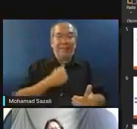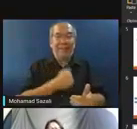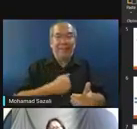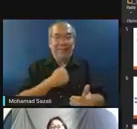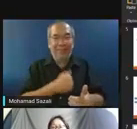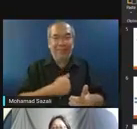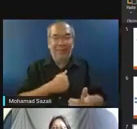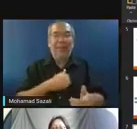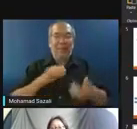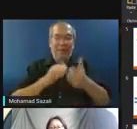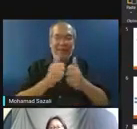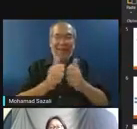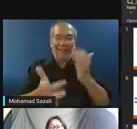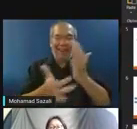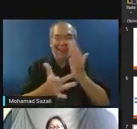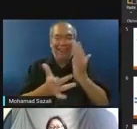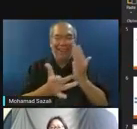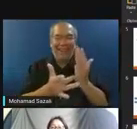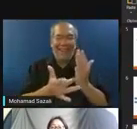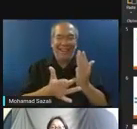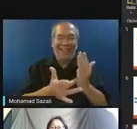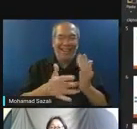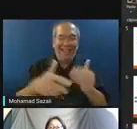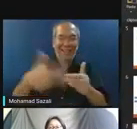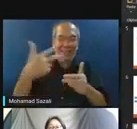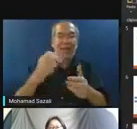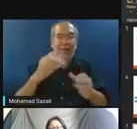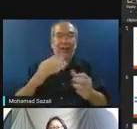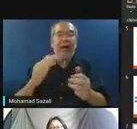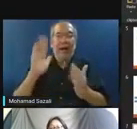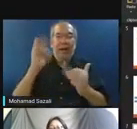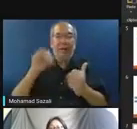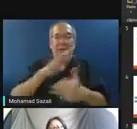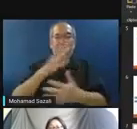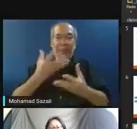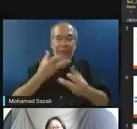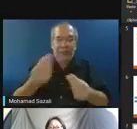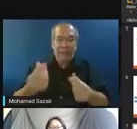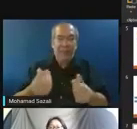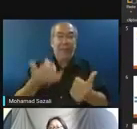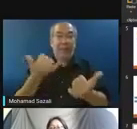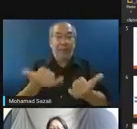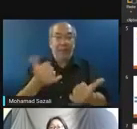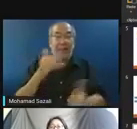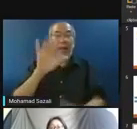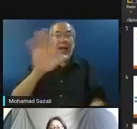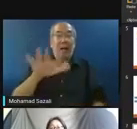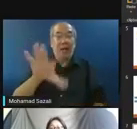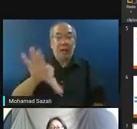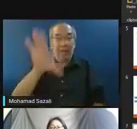Okay, sorry, my apology. I think the internet connection is very unstable at my side.